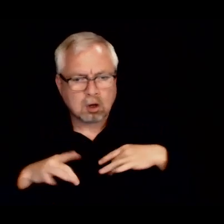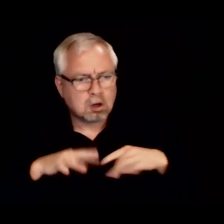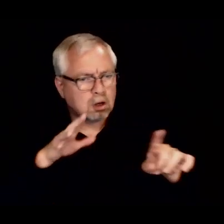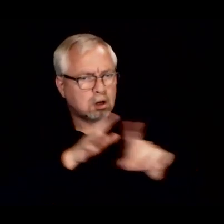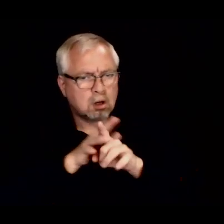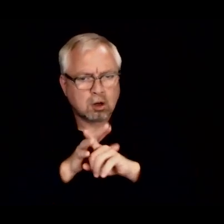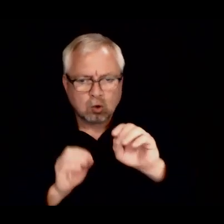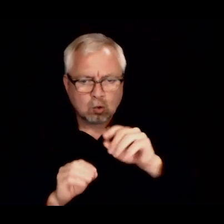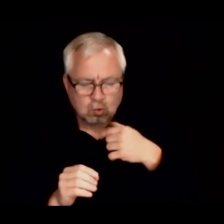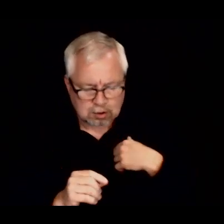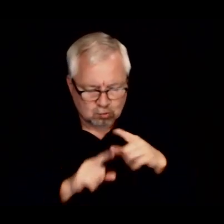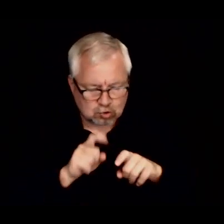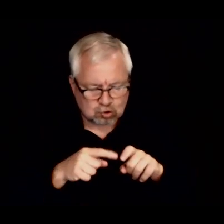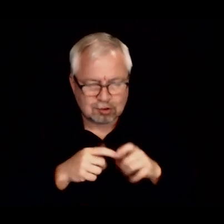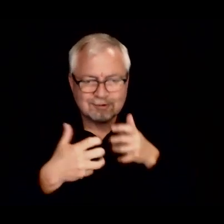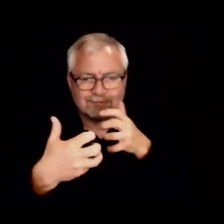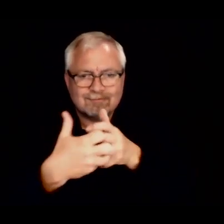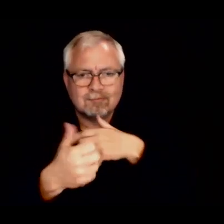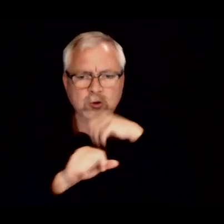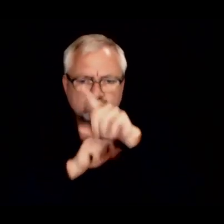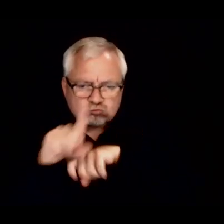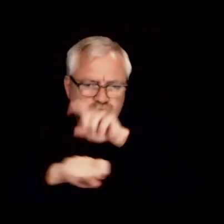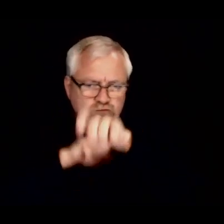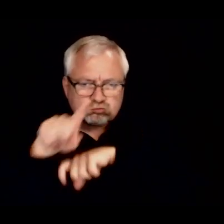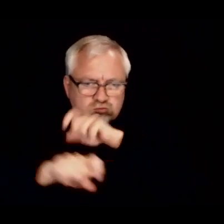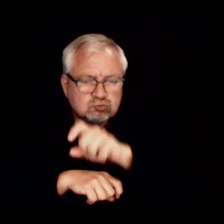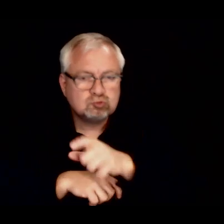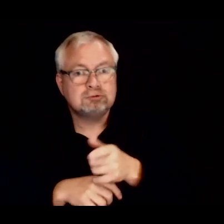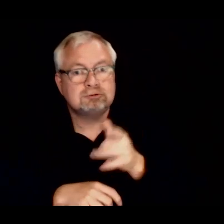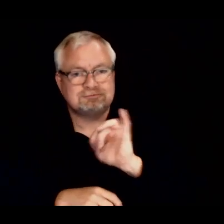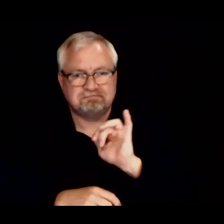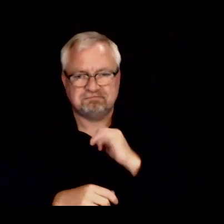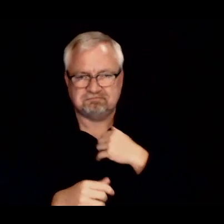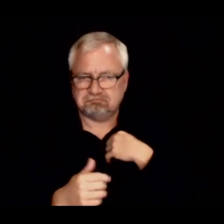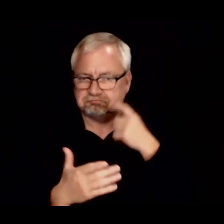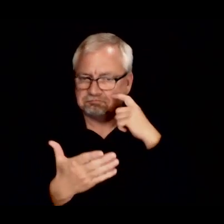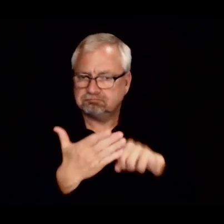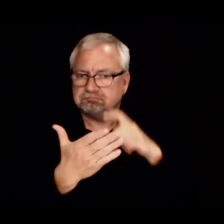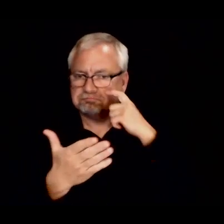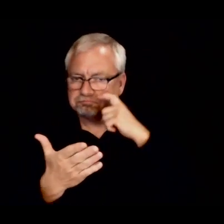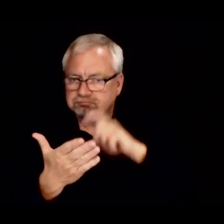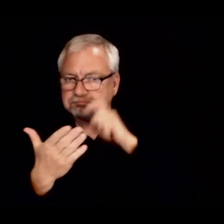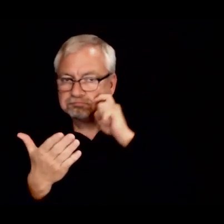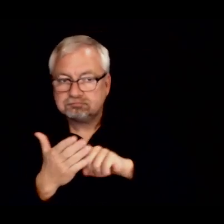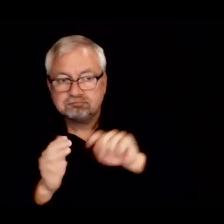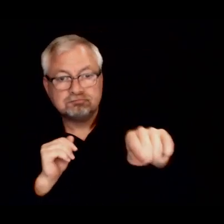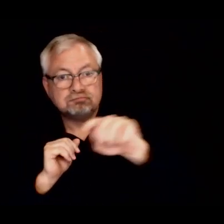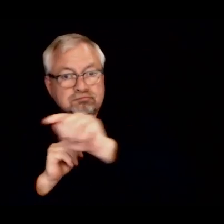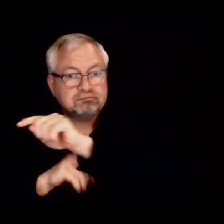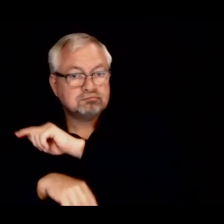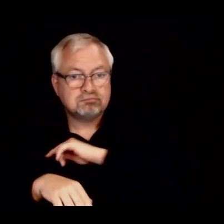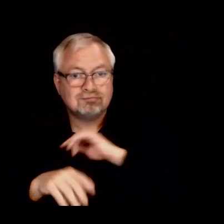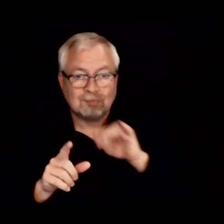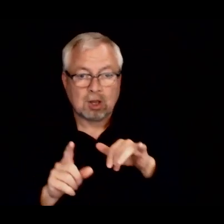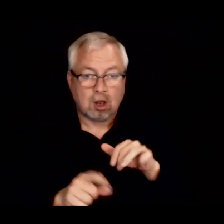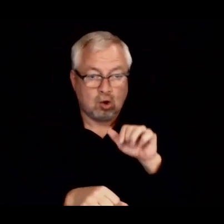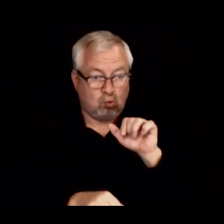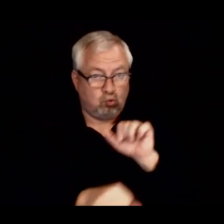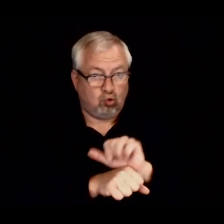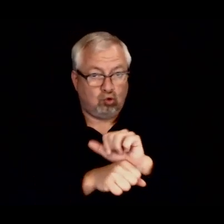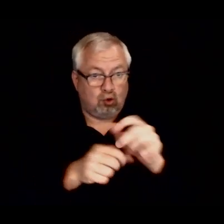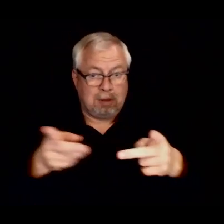seemed and consistent with what we're seeing, you know, in say the workplace or other settings.